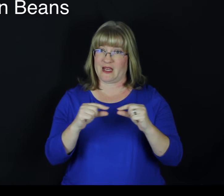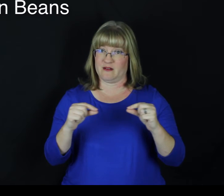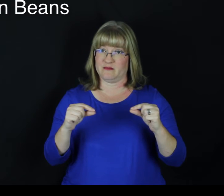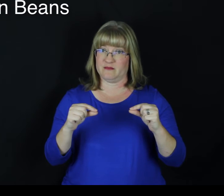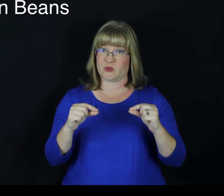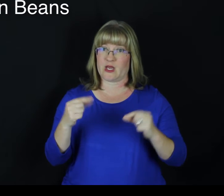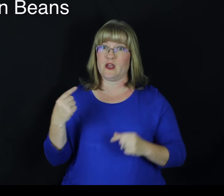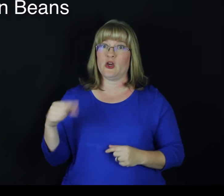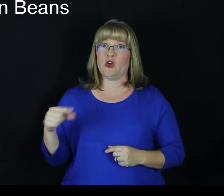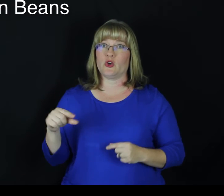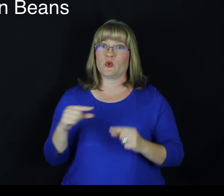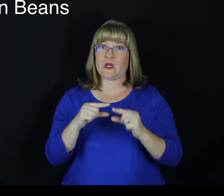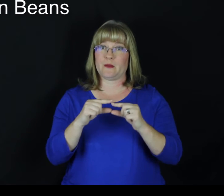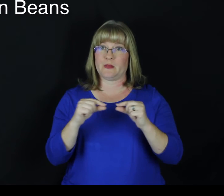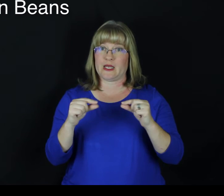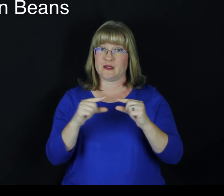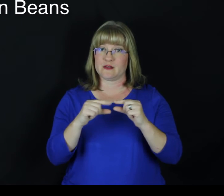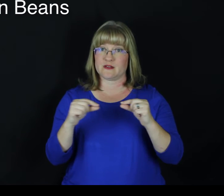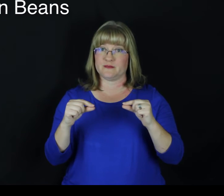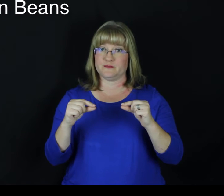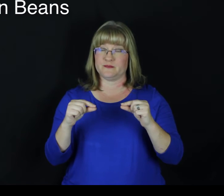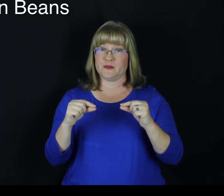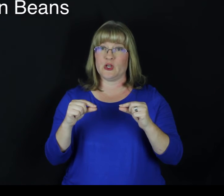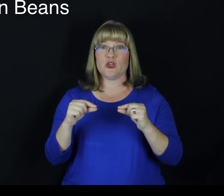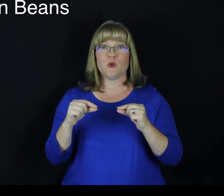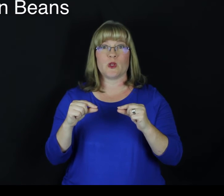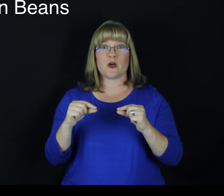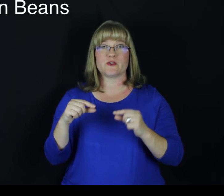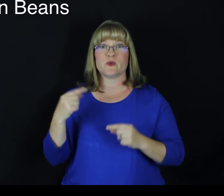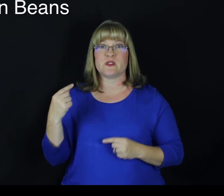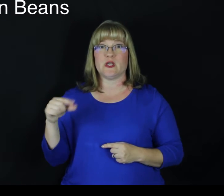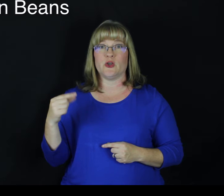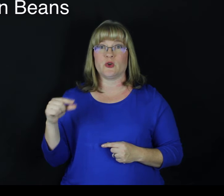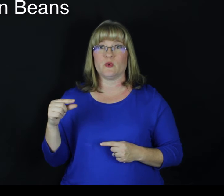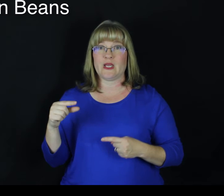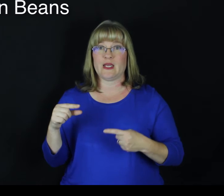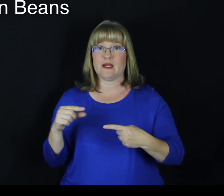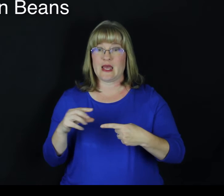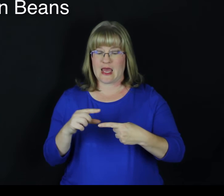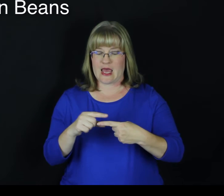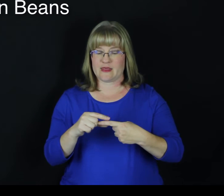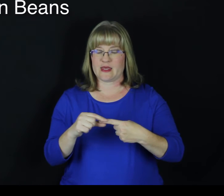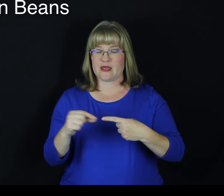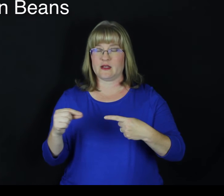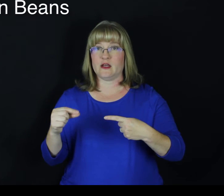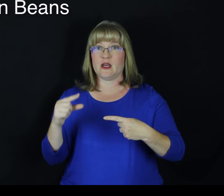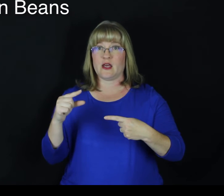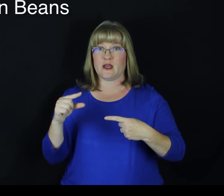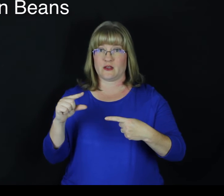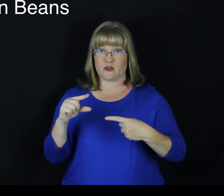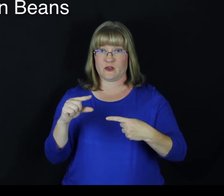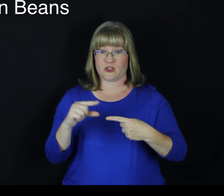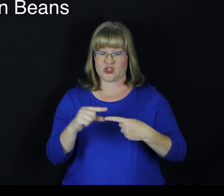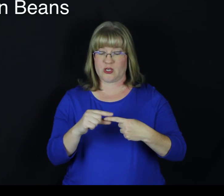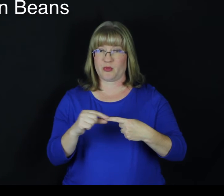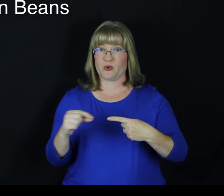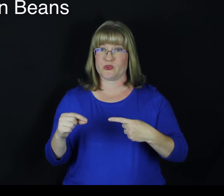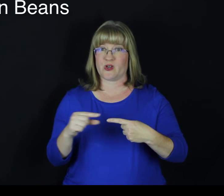bean. Okay? Green beans. You will also see green, and then the G pulls off